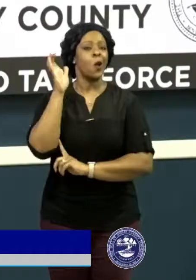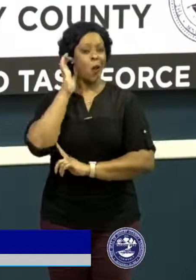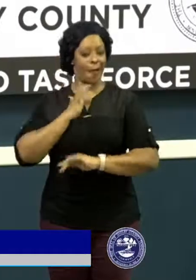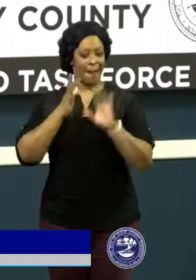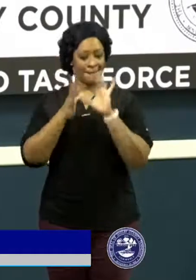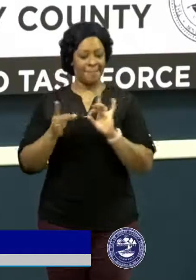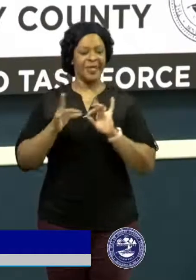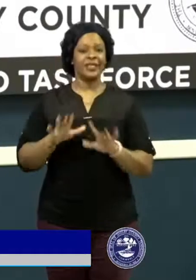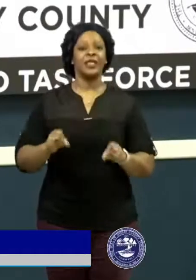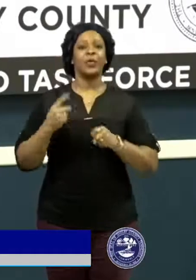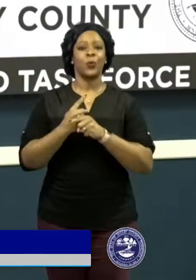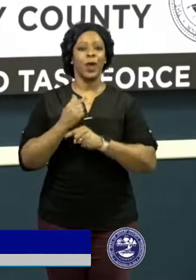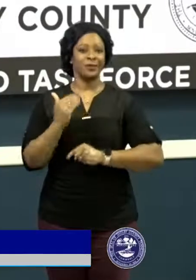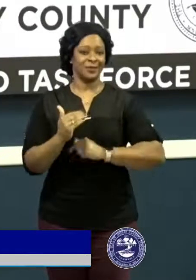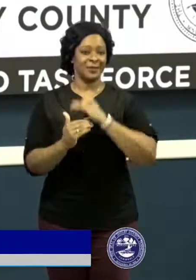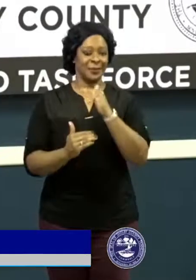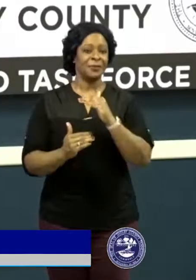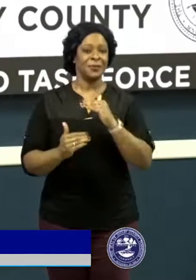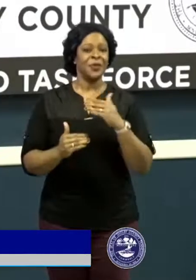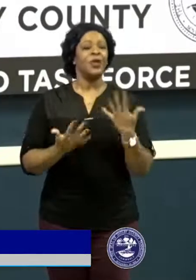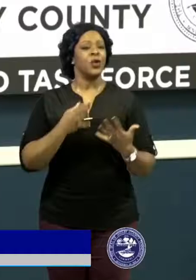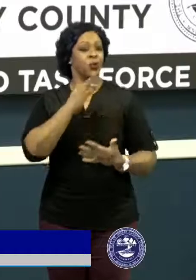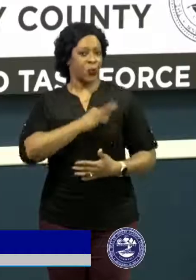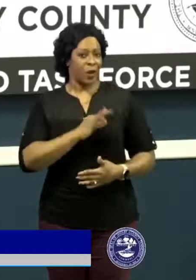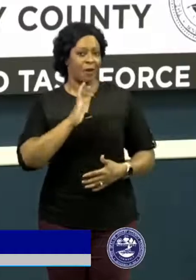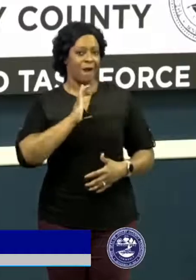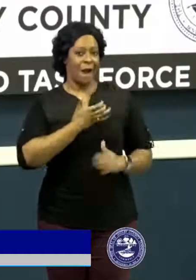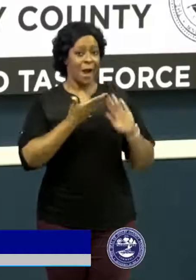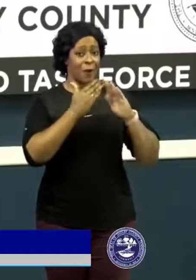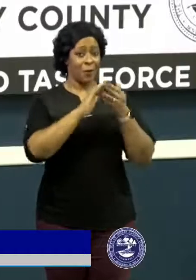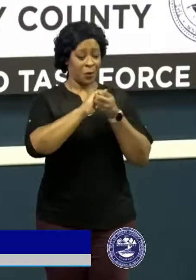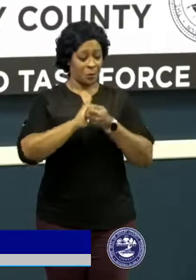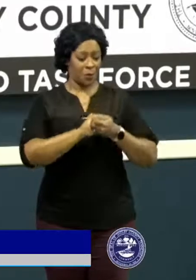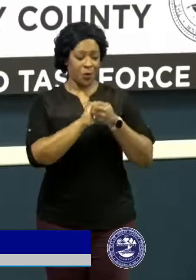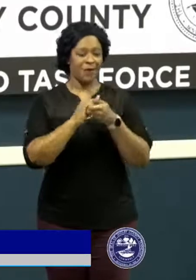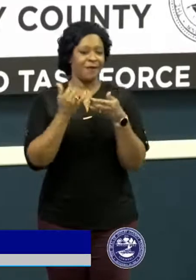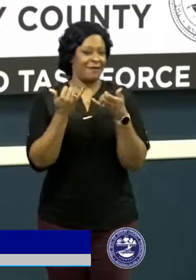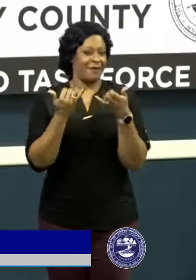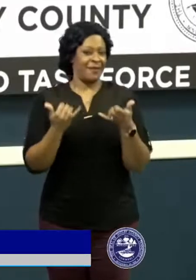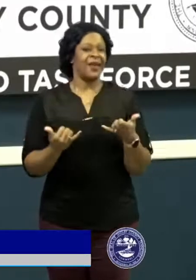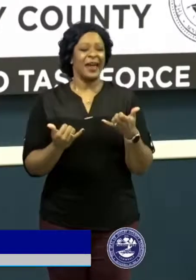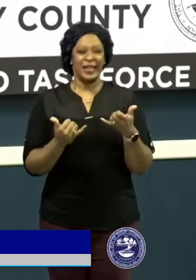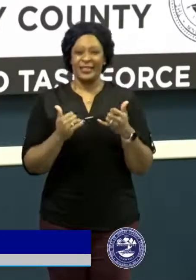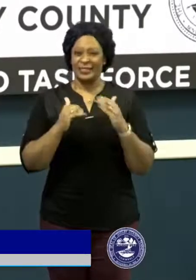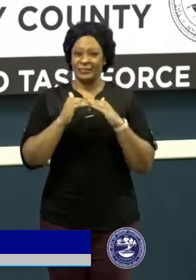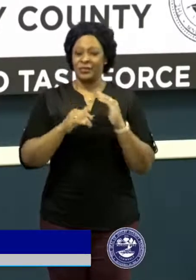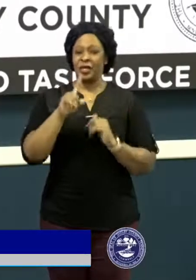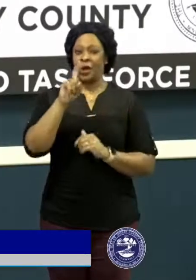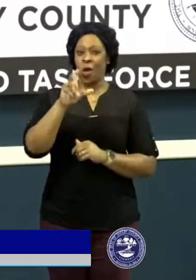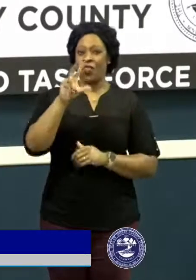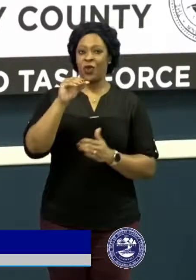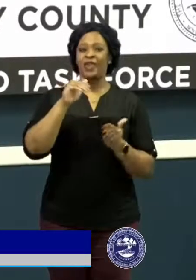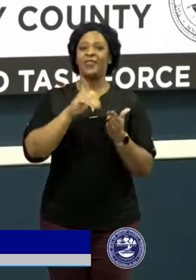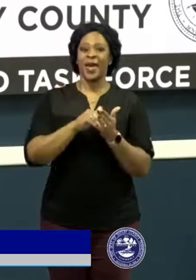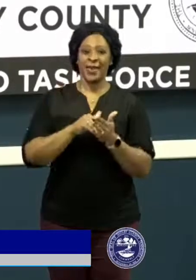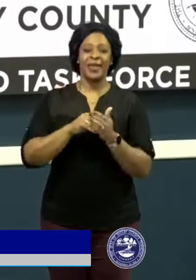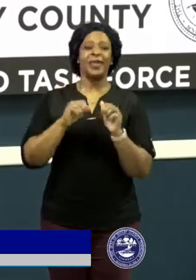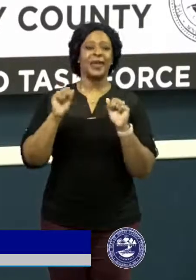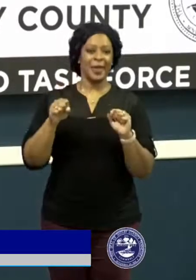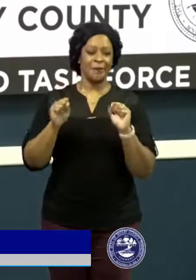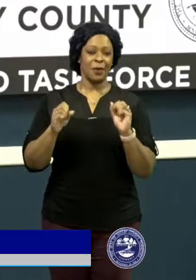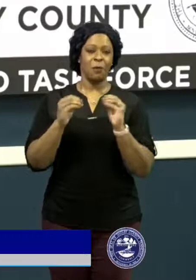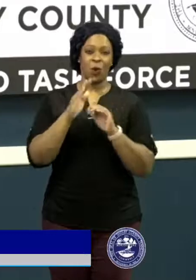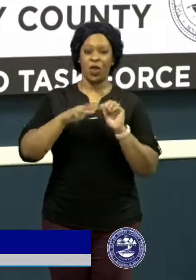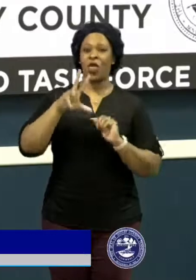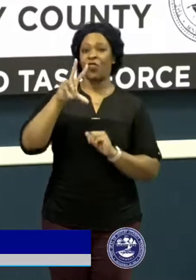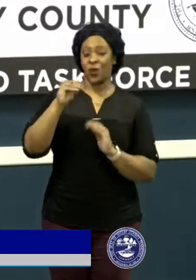taking the appropriate action. That's a credit to our community partners. We now have just shy of under 30,000, the ability to do more than